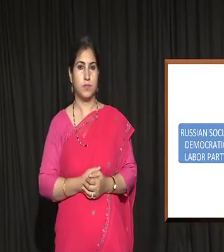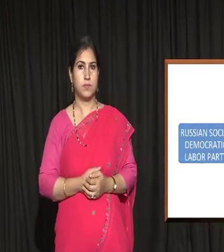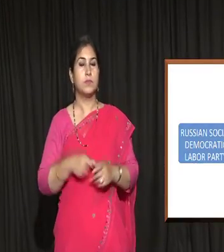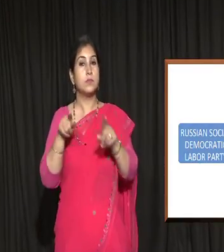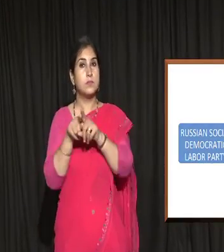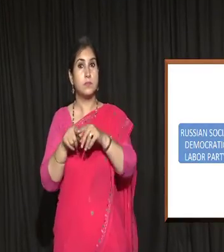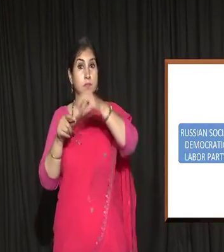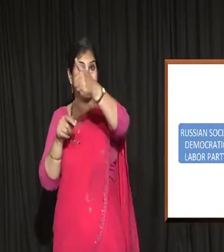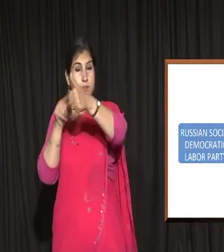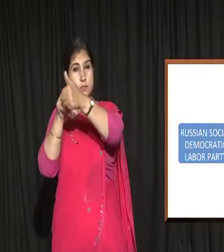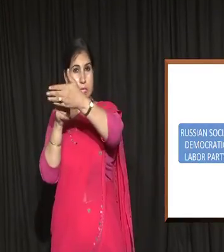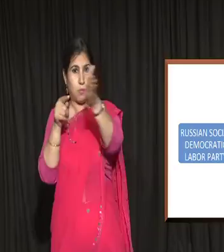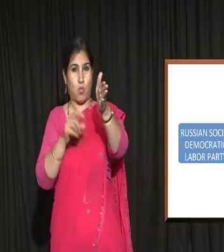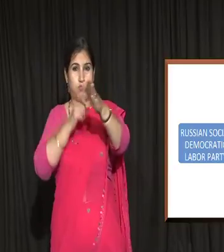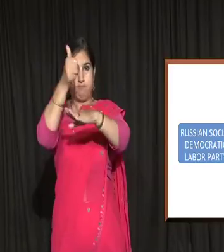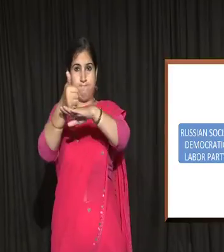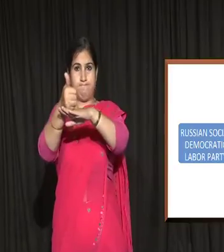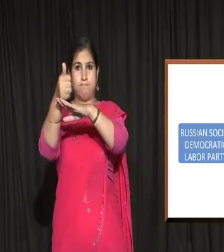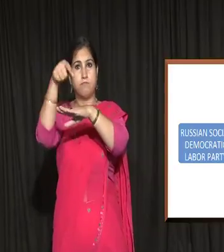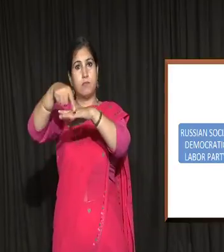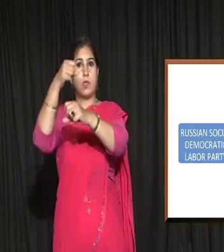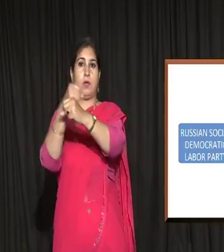and removed the Menshevik government